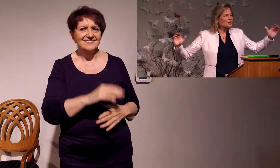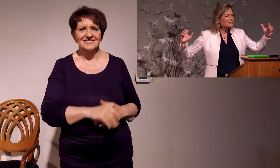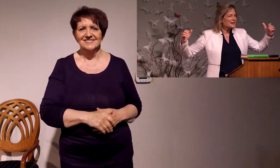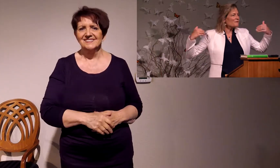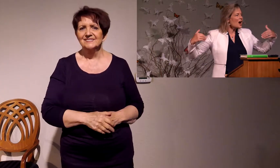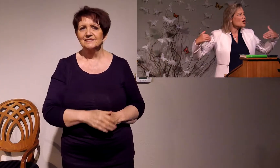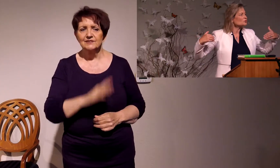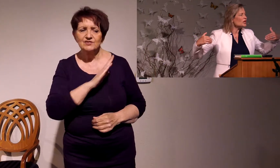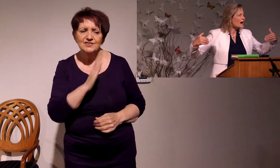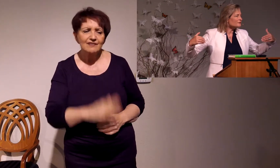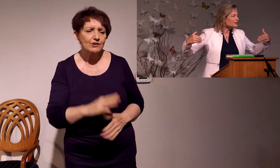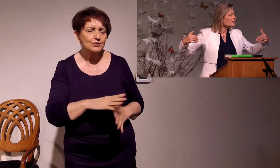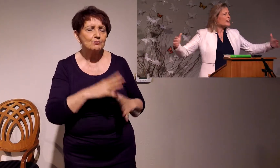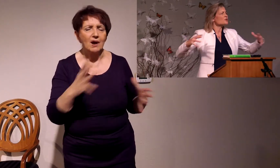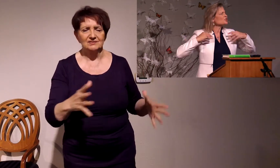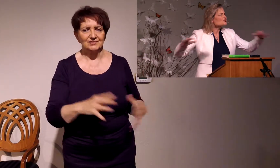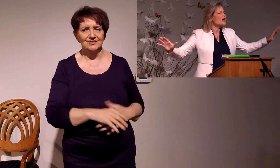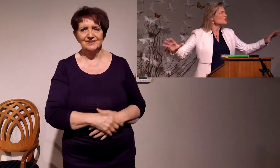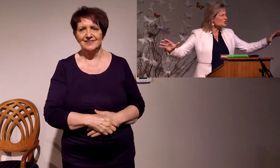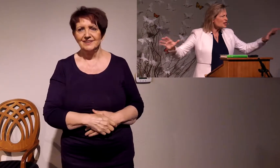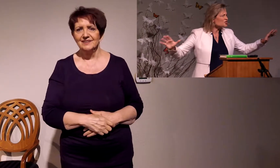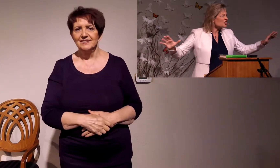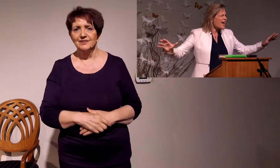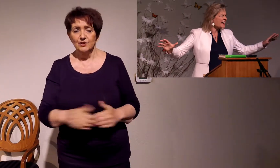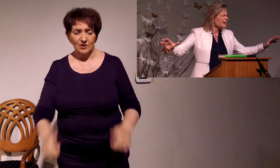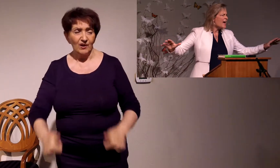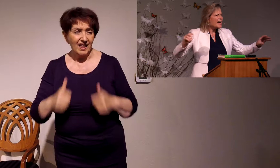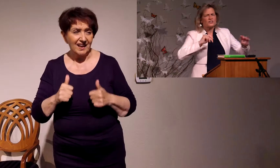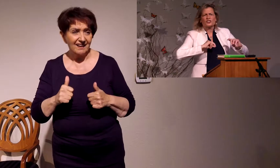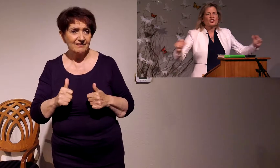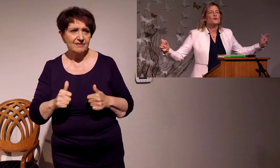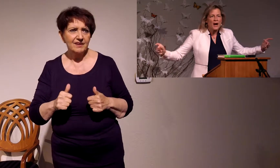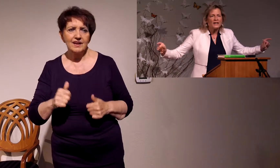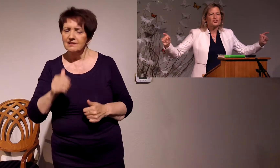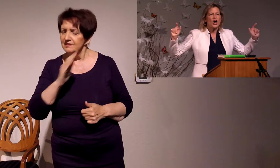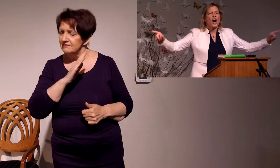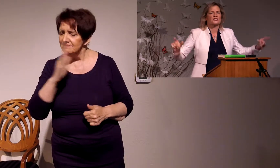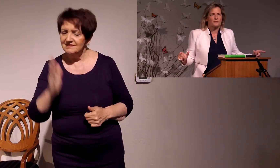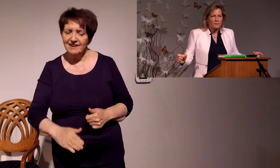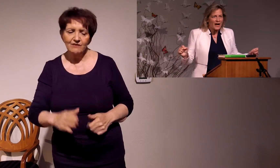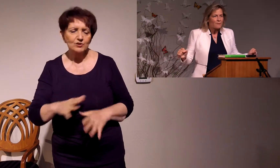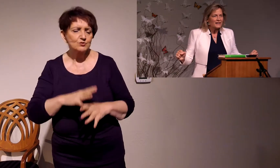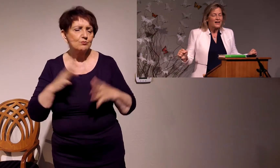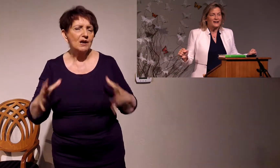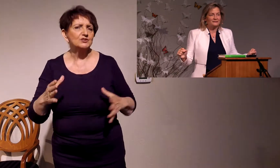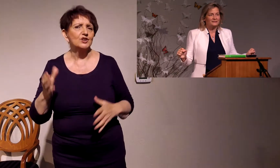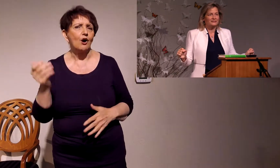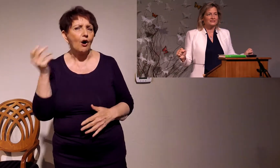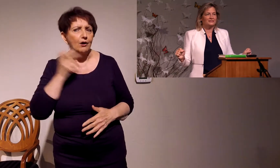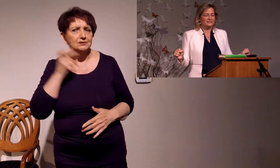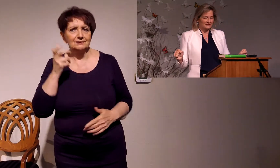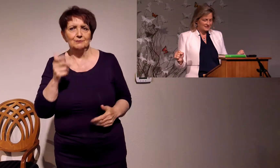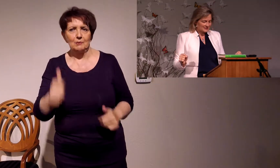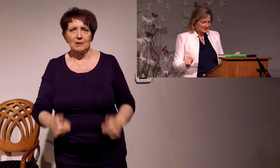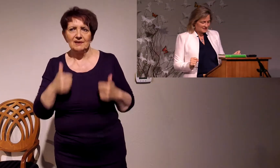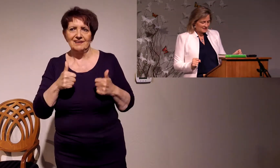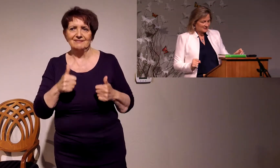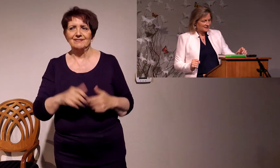So now we're going to think of our own life. There is no such thing as too much awesome about my life.